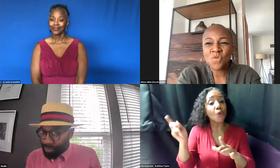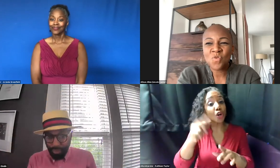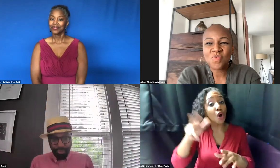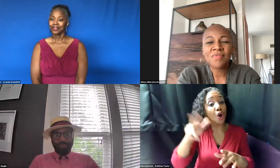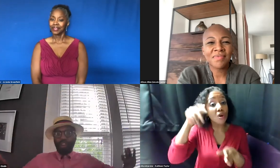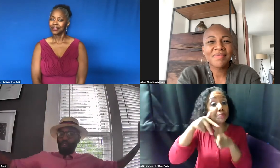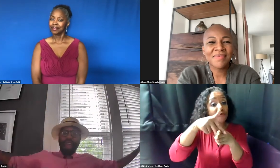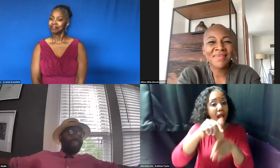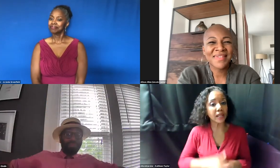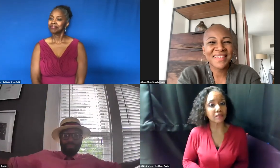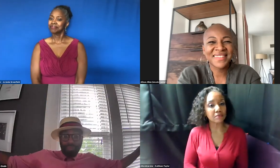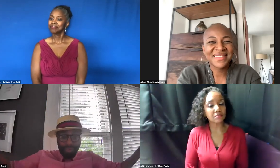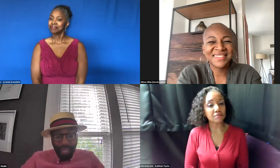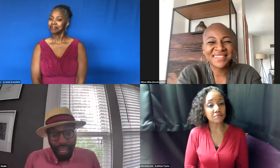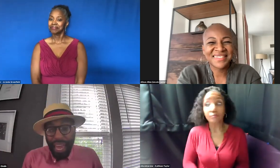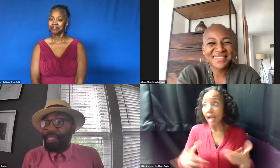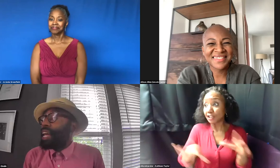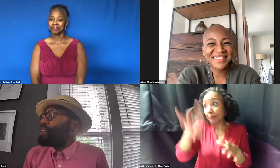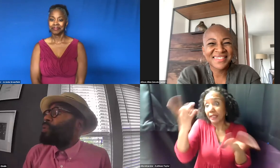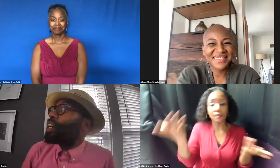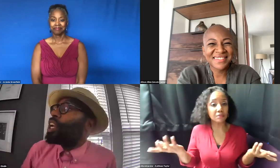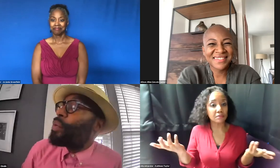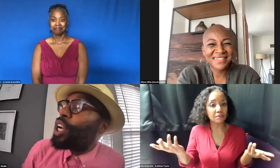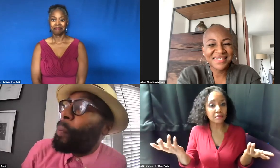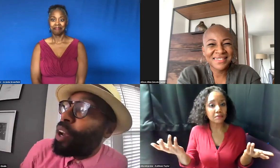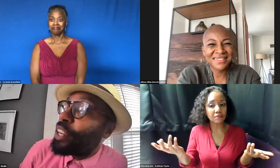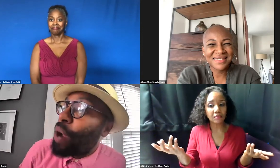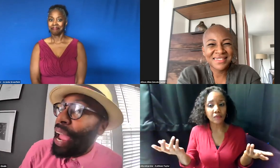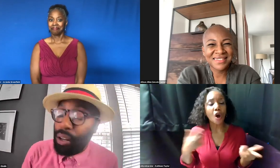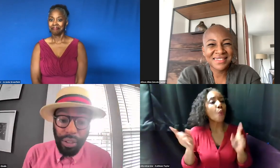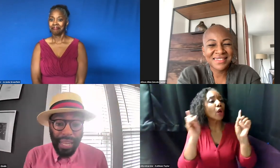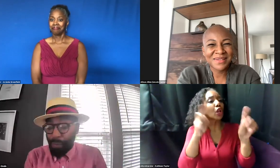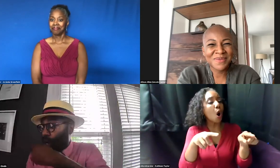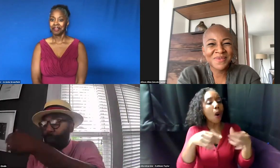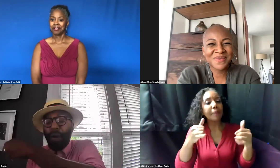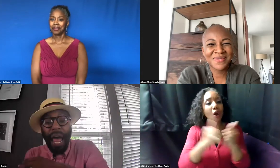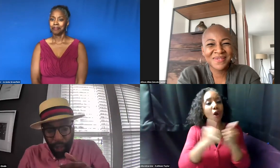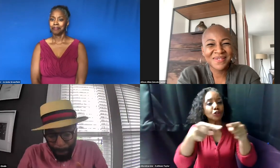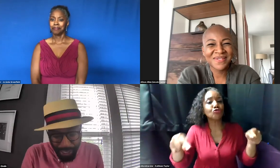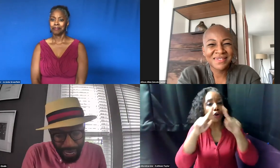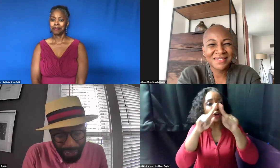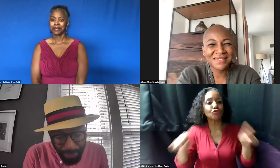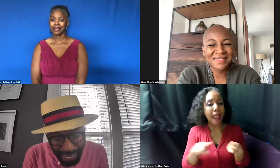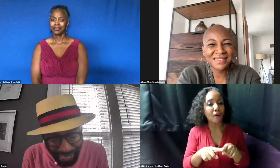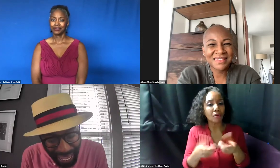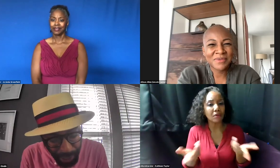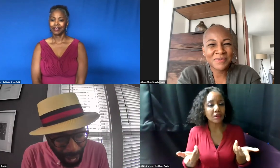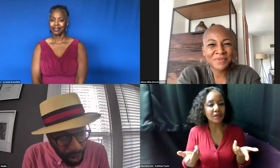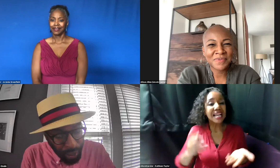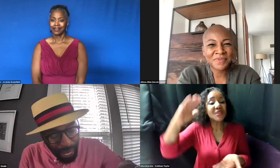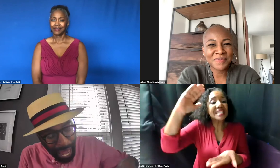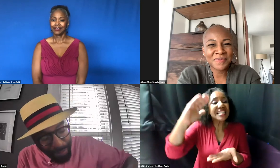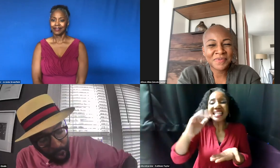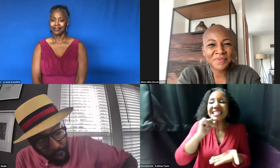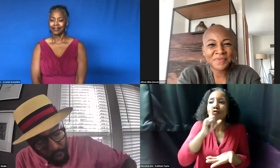riding. Random. And then we're gonna play on the triangle. And then it's less